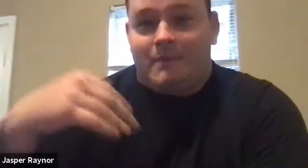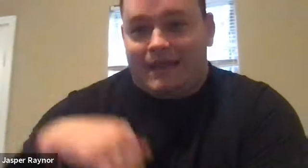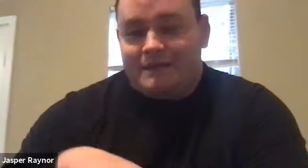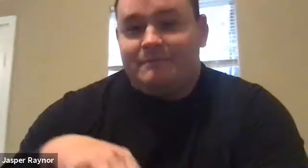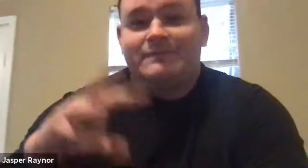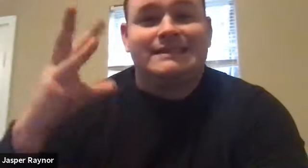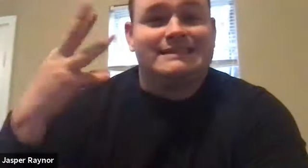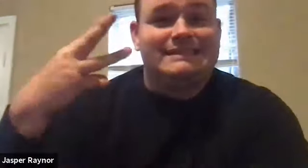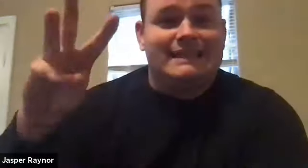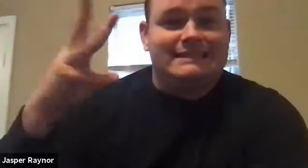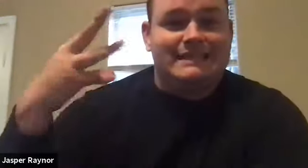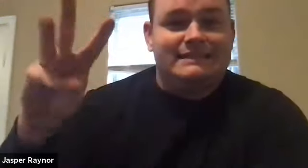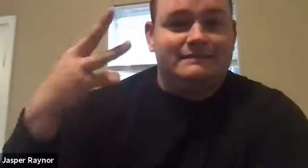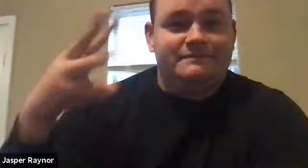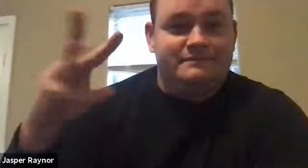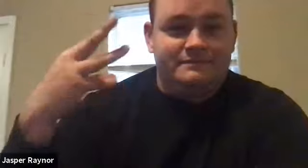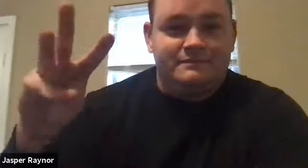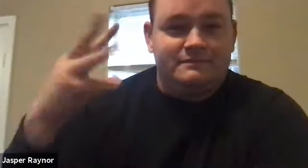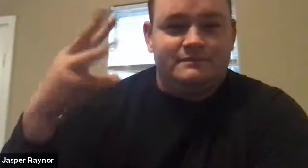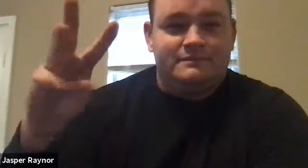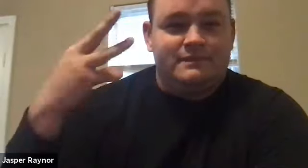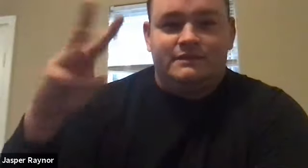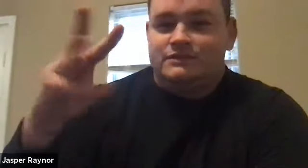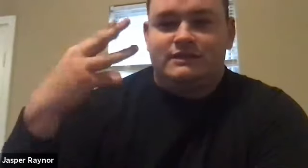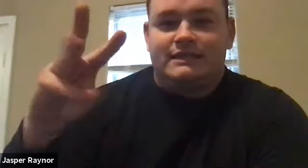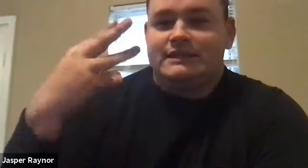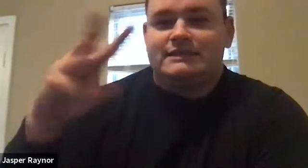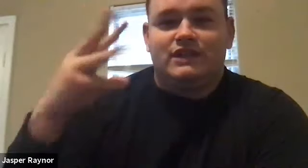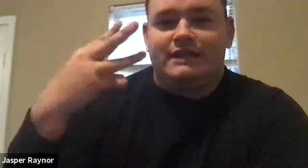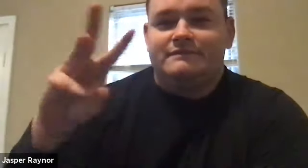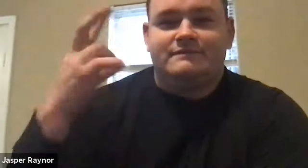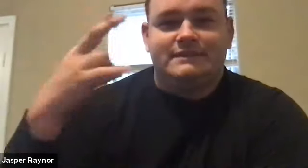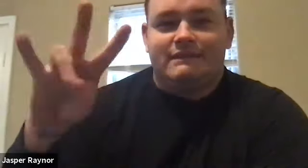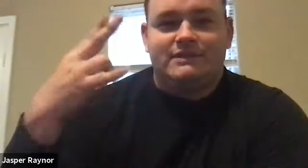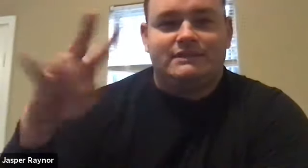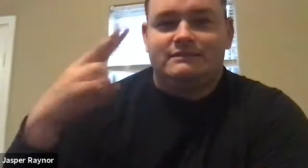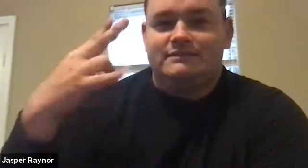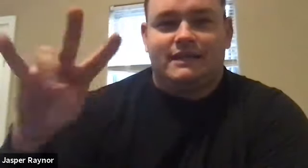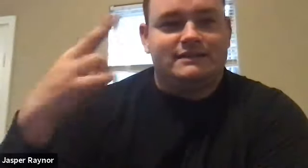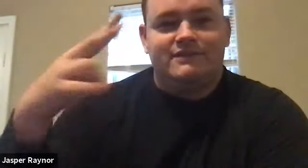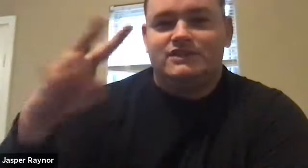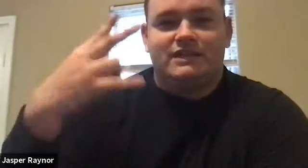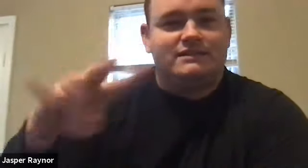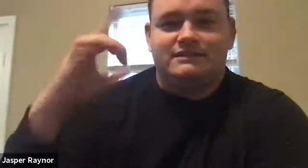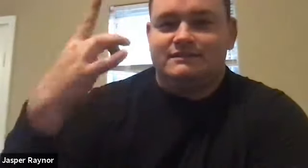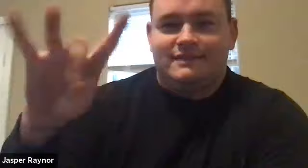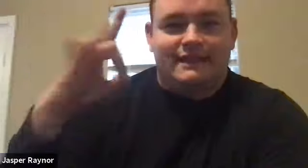it up. 16, you just take a 6 and shake it. 17, take a 7 and shake it.